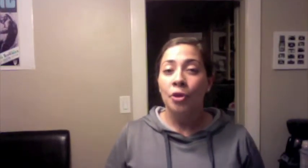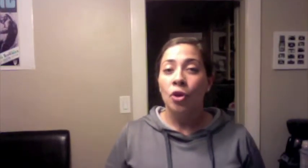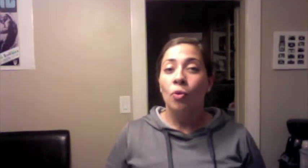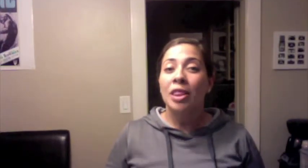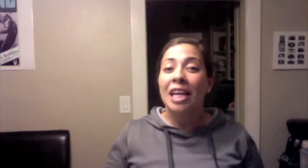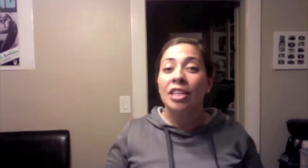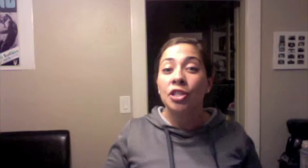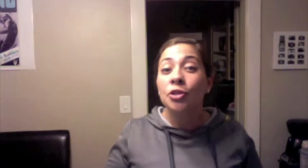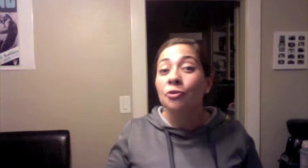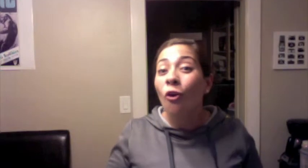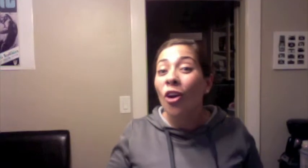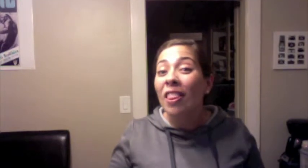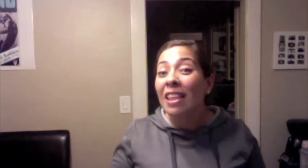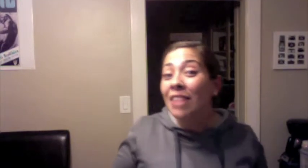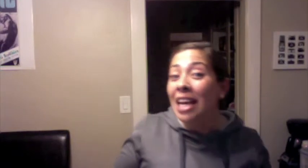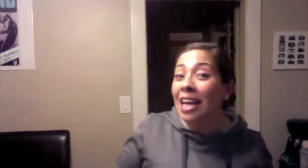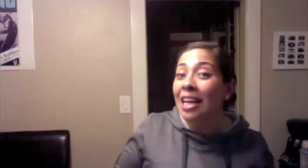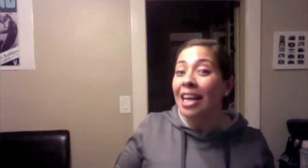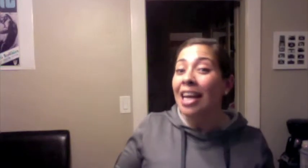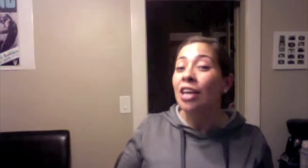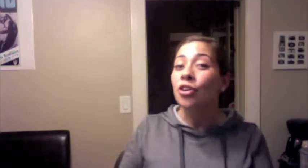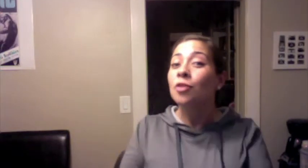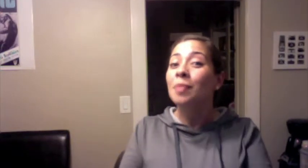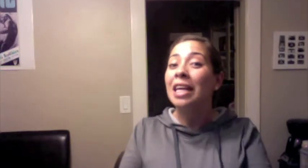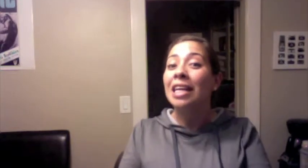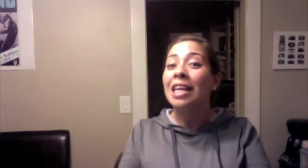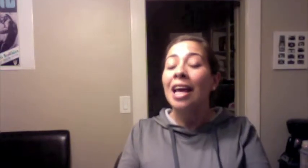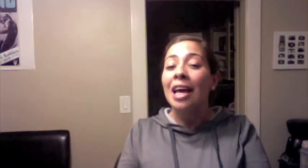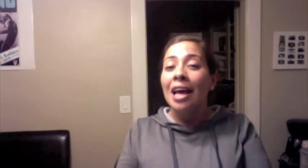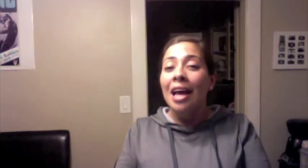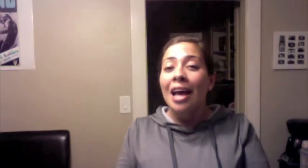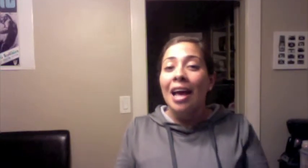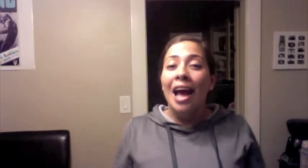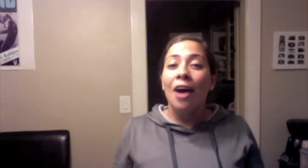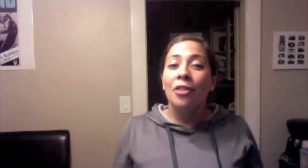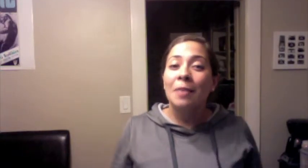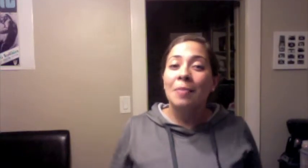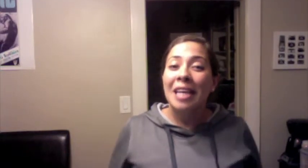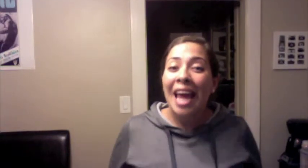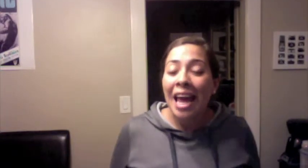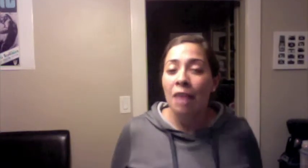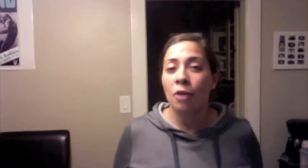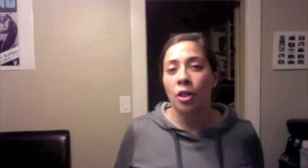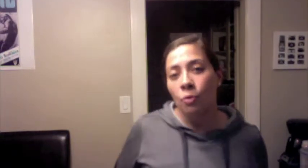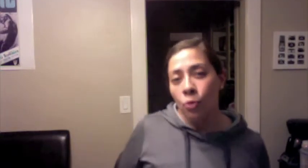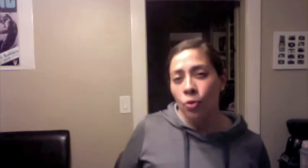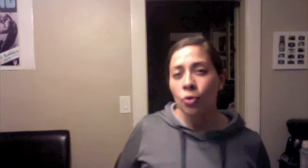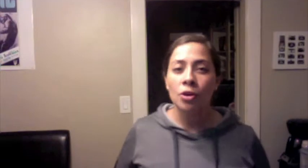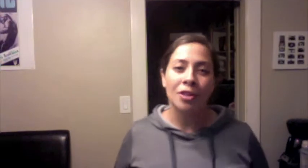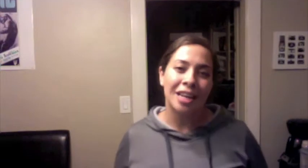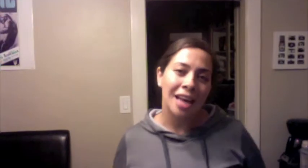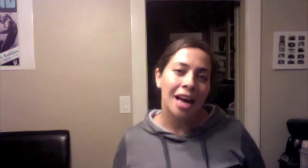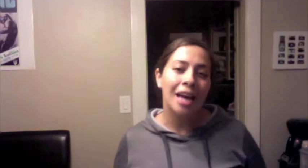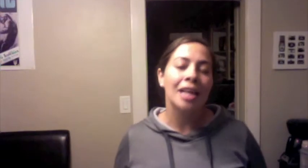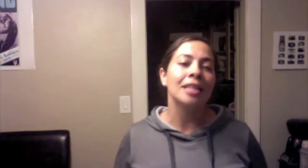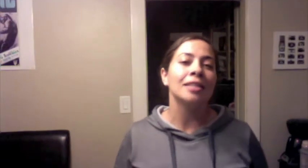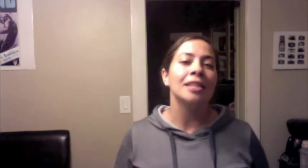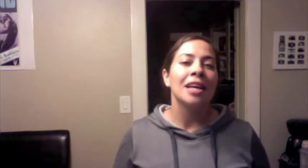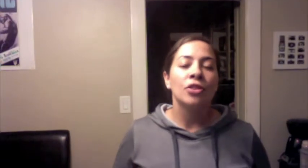what they do for a living, it could mean how they behave. Are they rude? Are they nice? That's